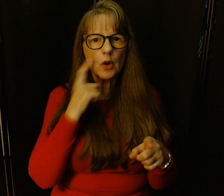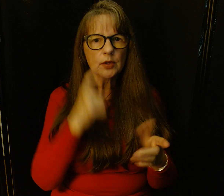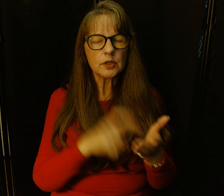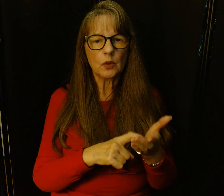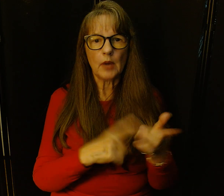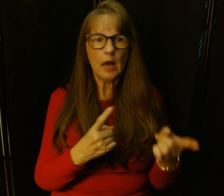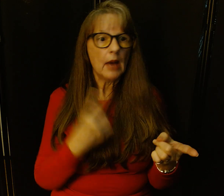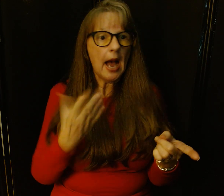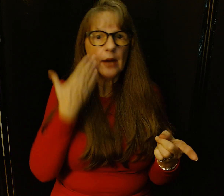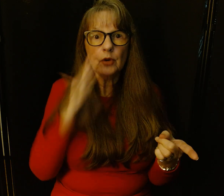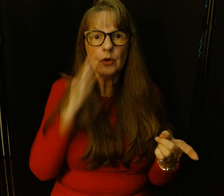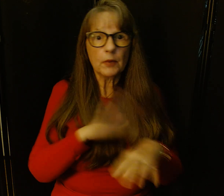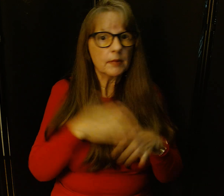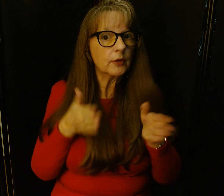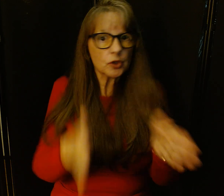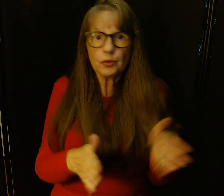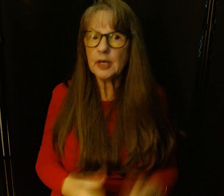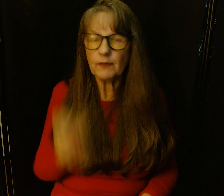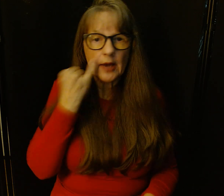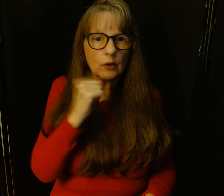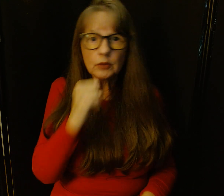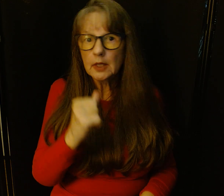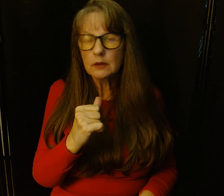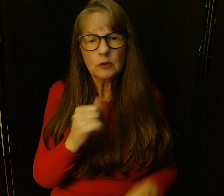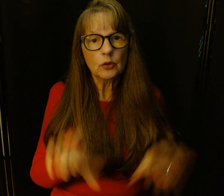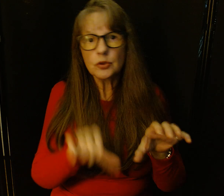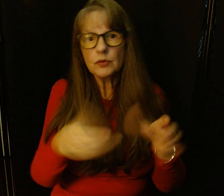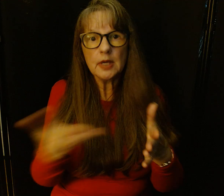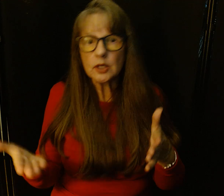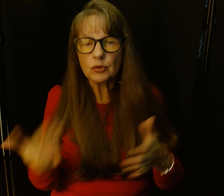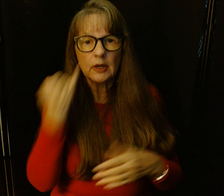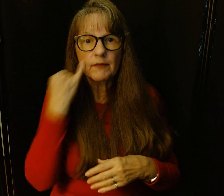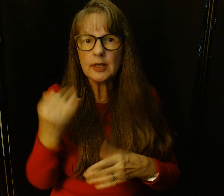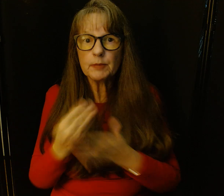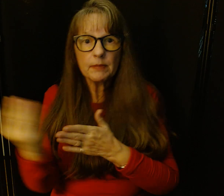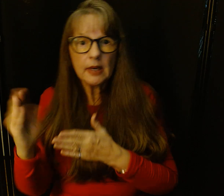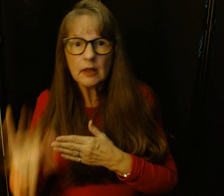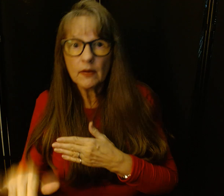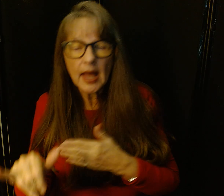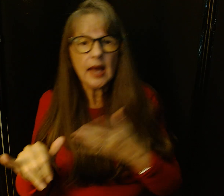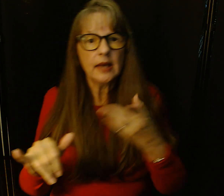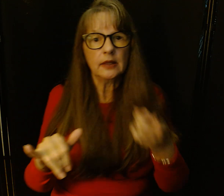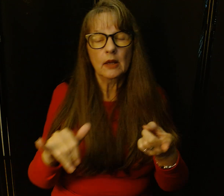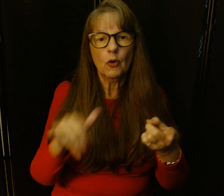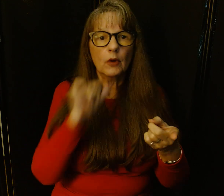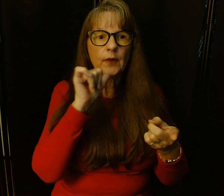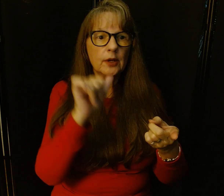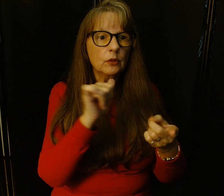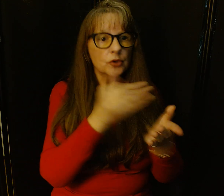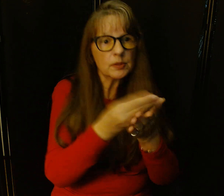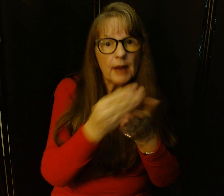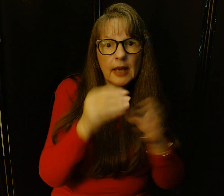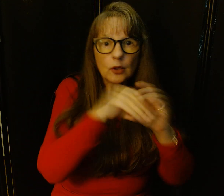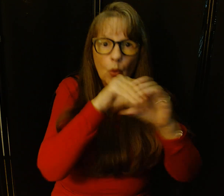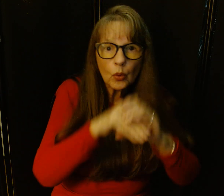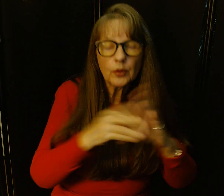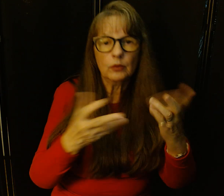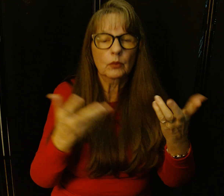that, I don't know, I'm going to be on the street if I don't, do this, or if I spend money on that, or if I don't just buy and hoard or